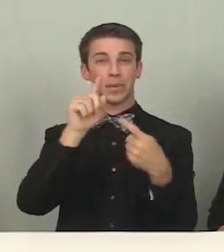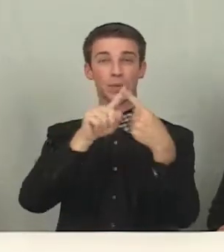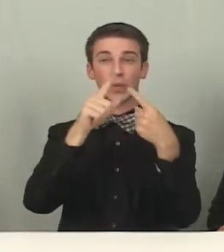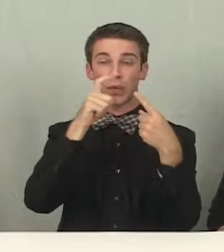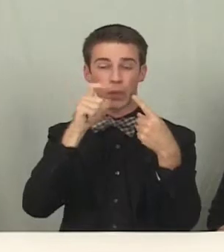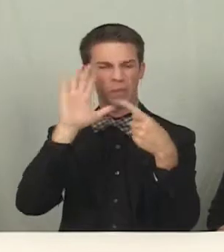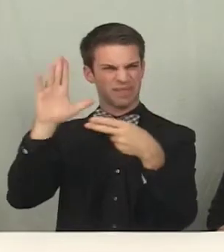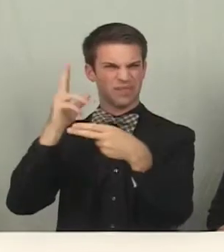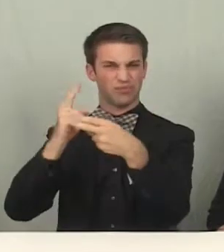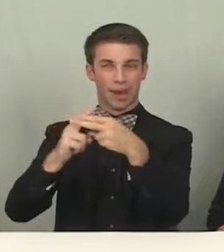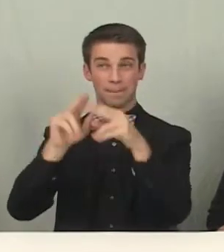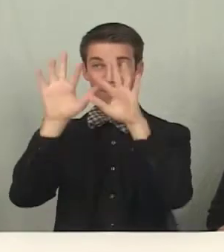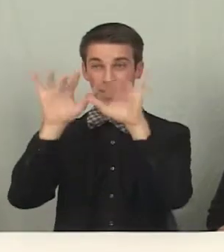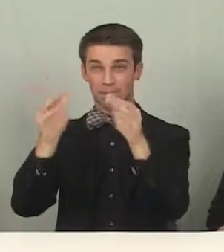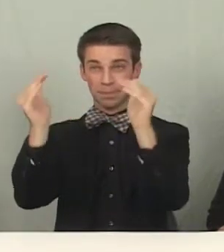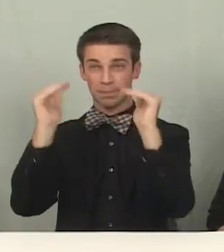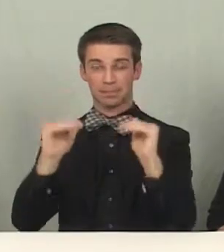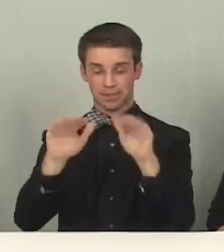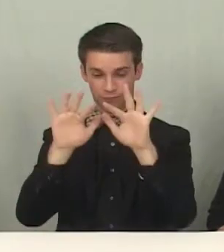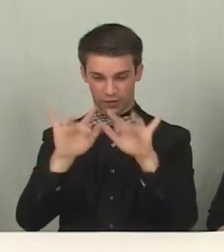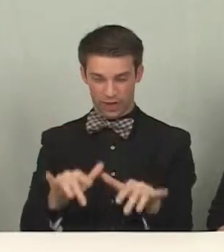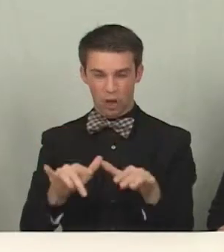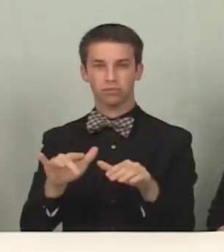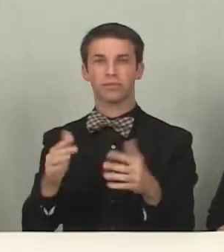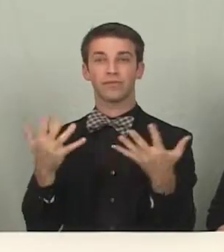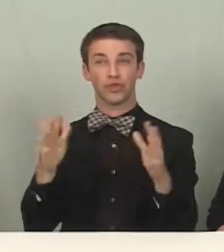to, then click Send.